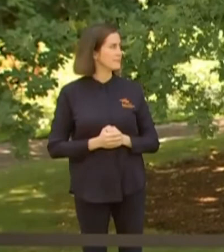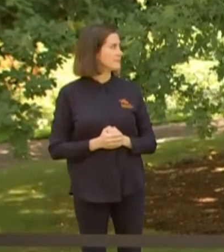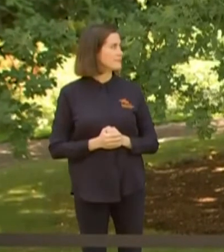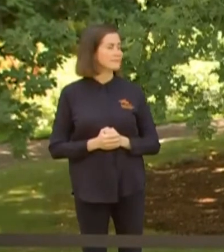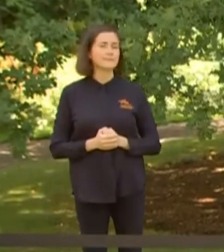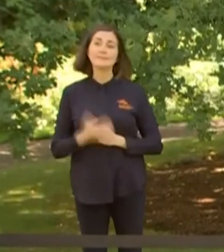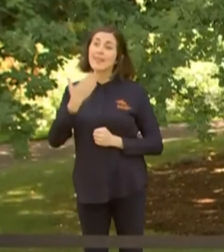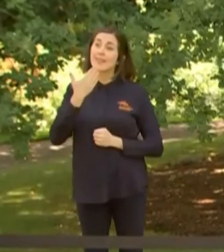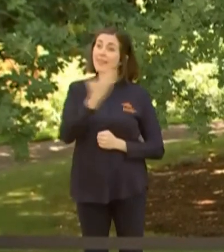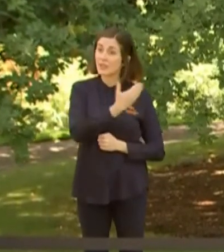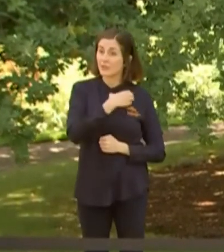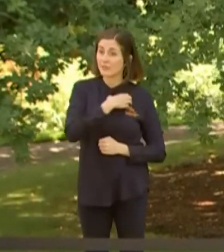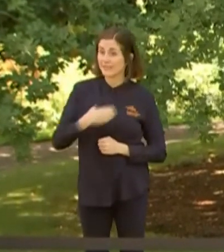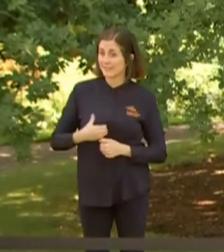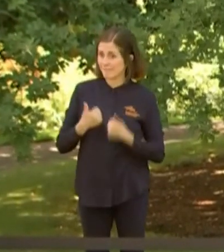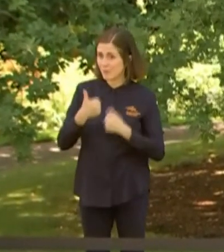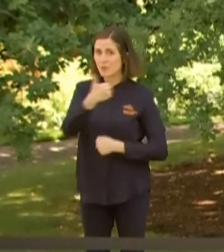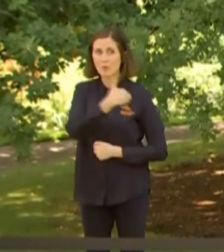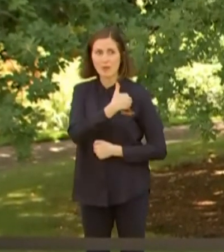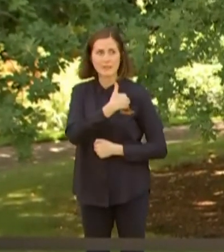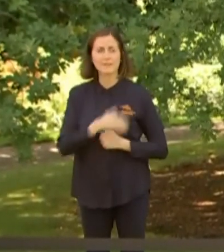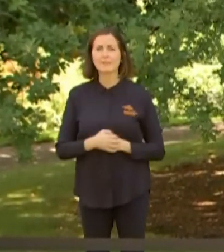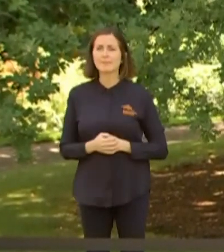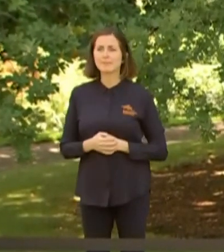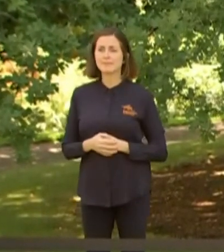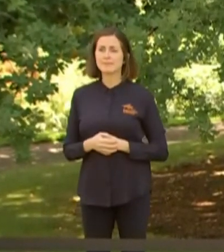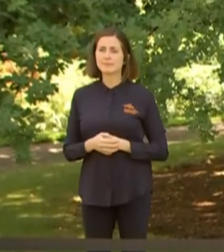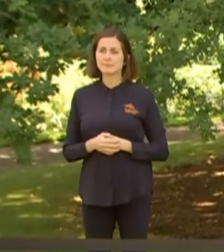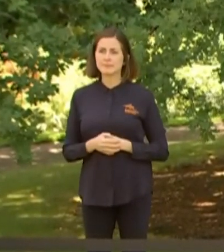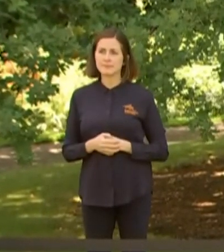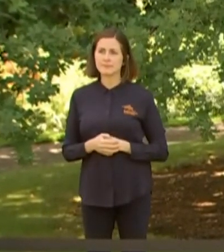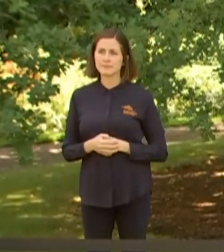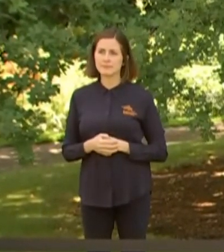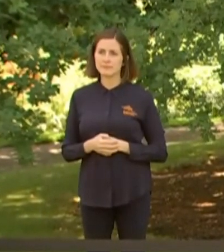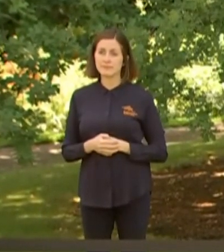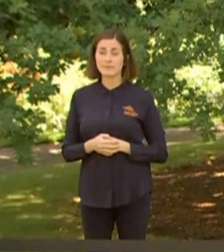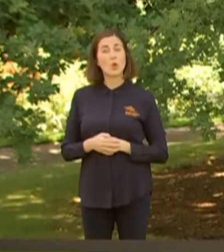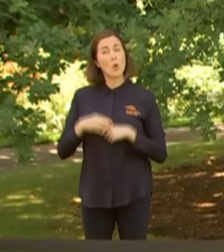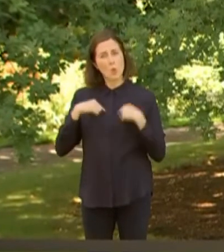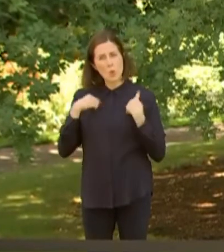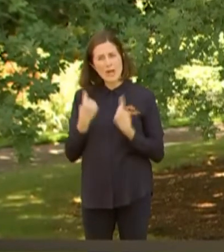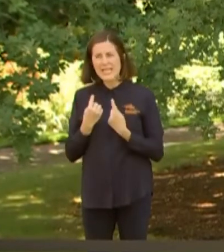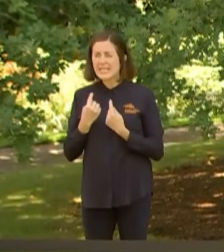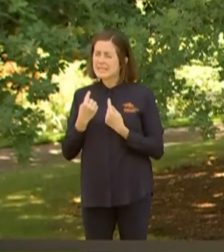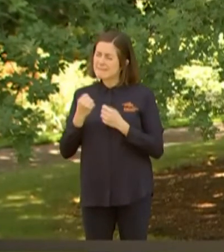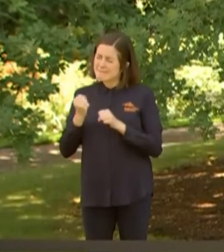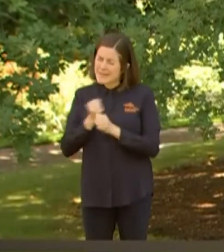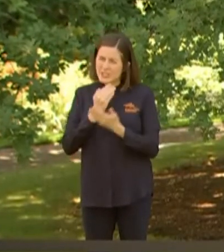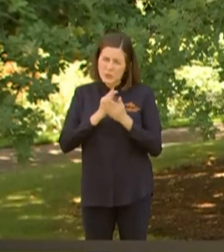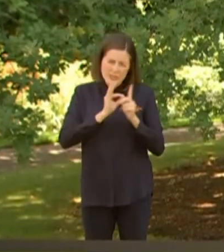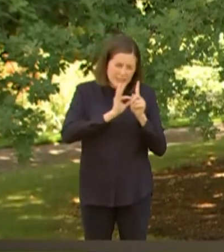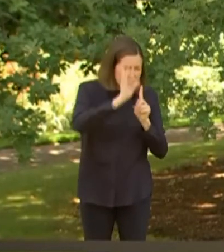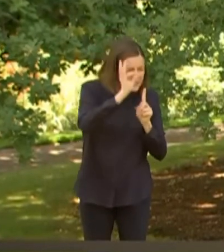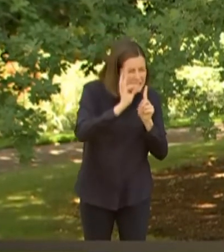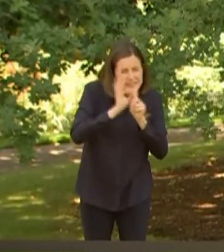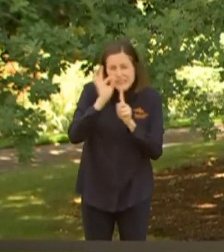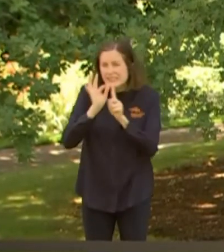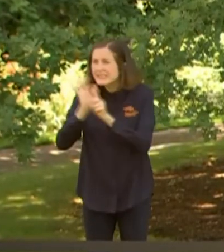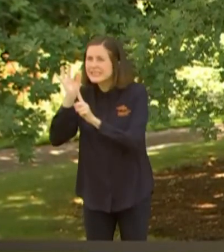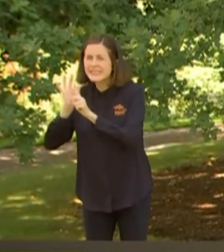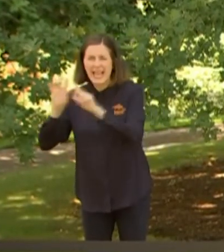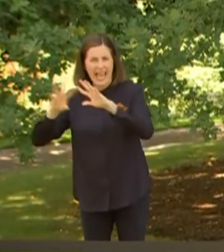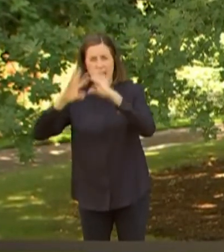Thanks, Minister. Good morning. So in terms of the program, we have left no stone unturned in terms of the rigour and the method